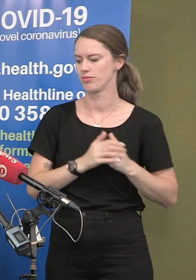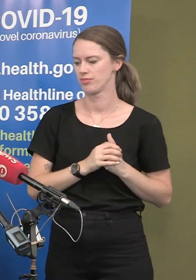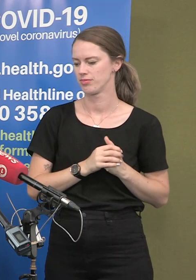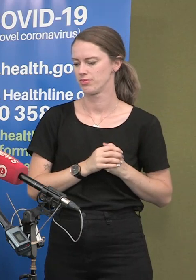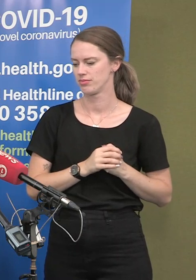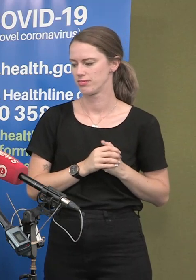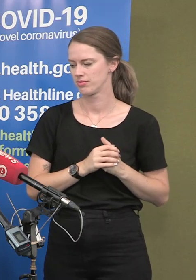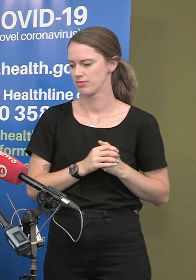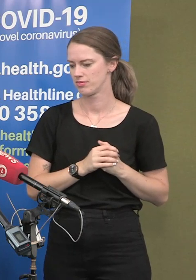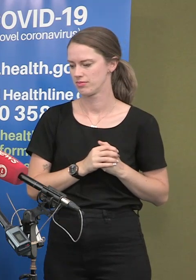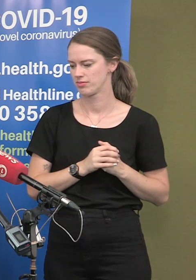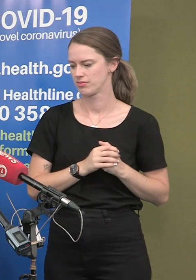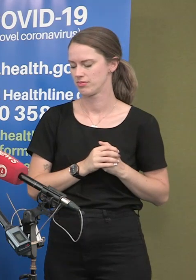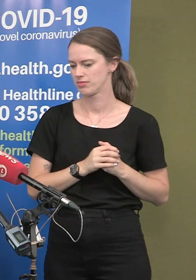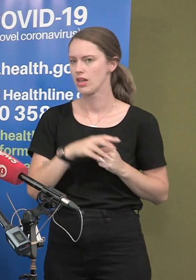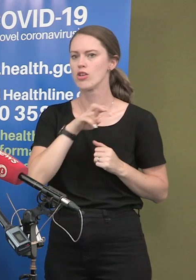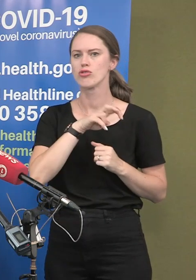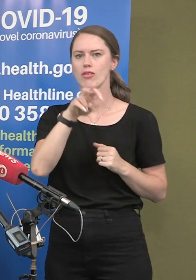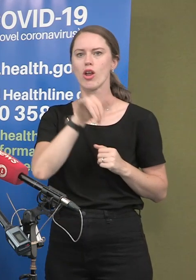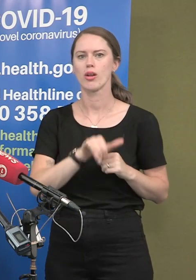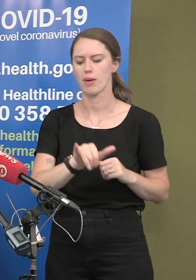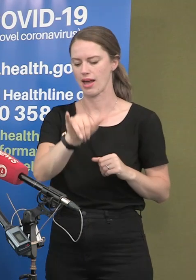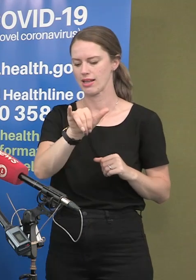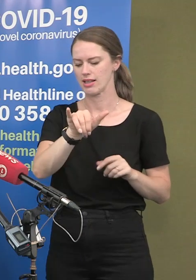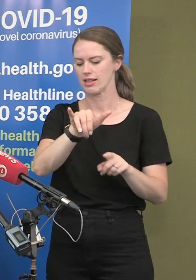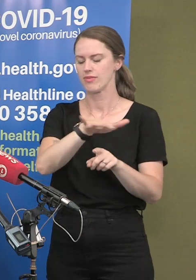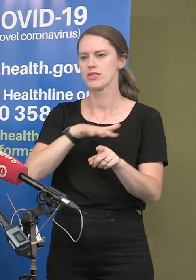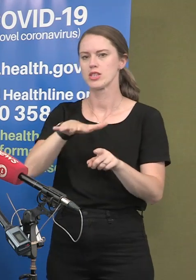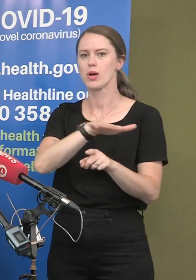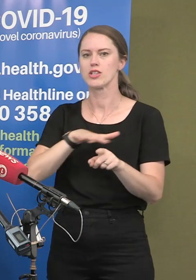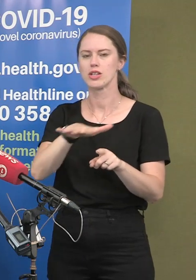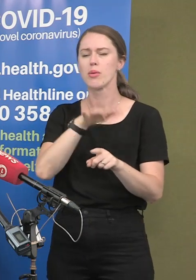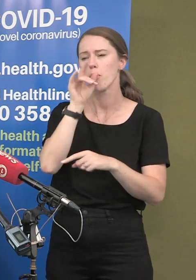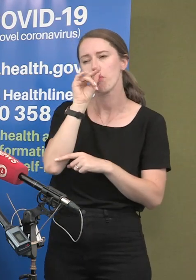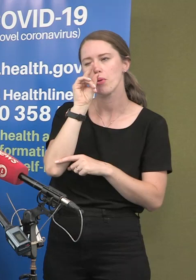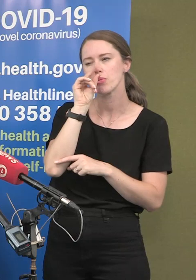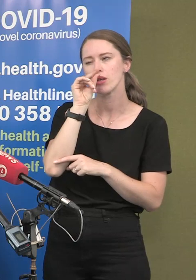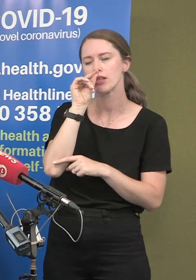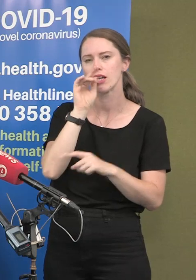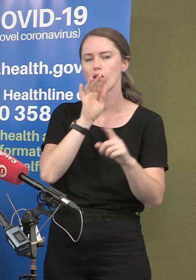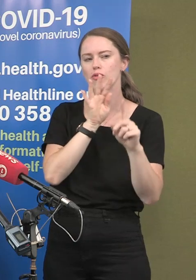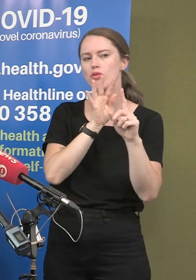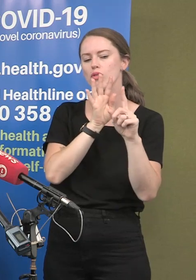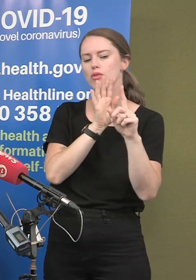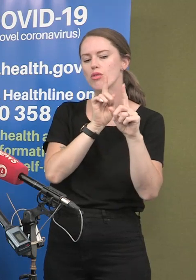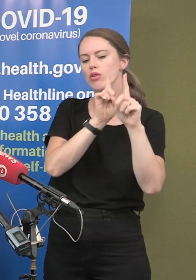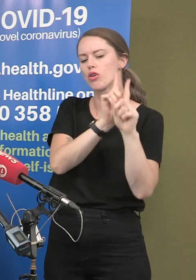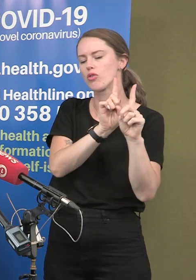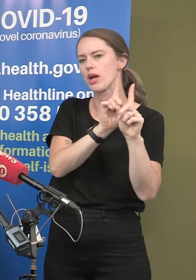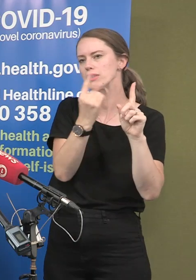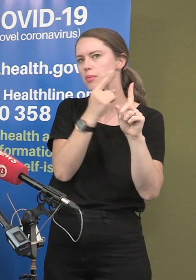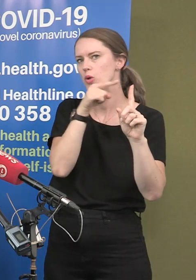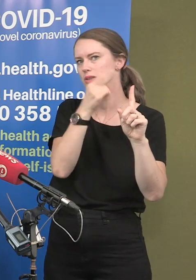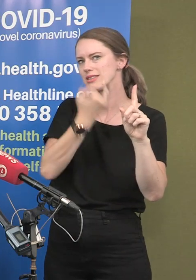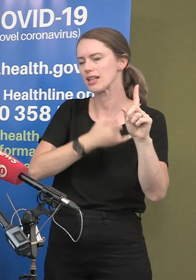And whilst travel on an aircraft is a situation where there's a possibility of being a close contact of a case,